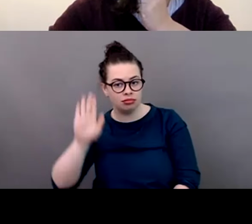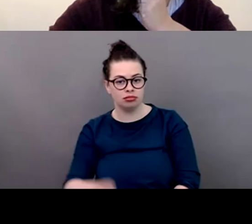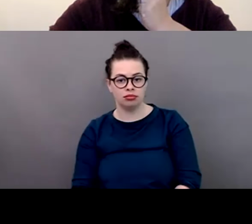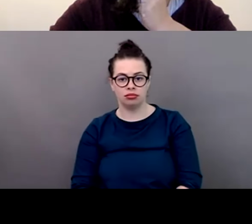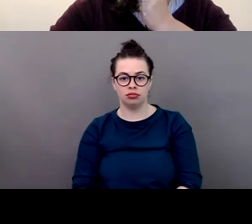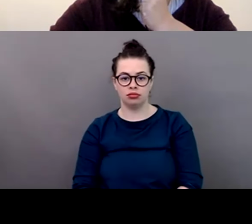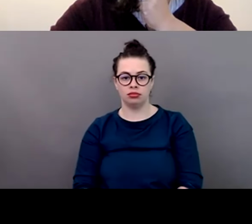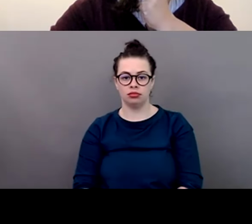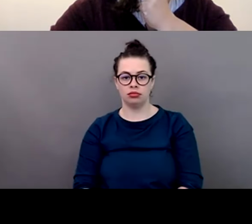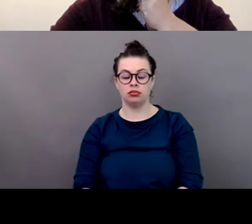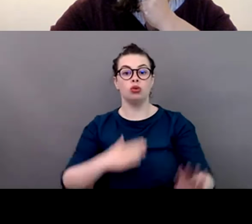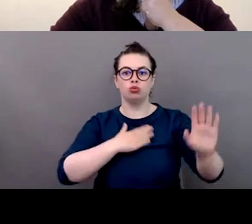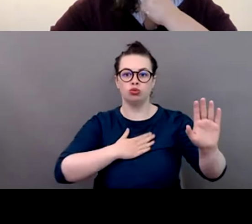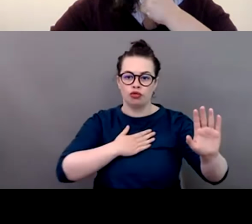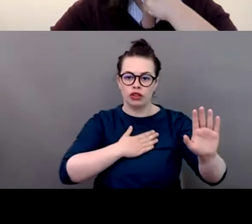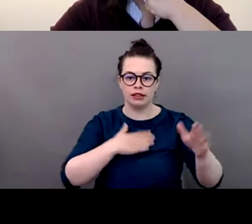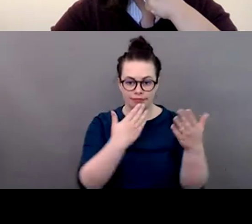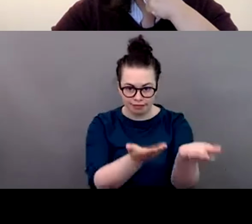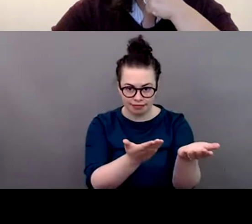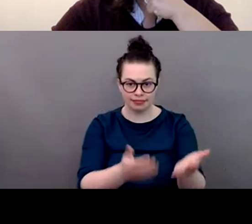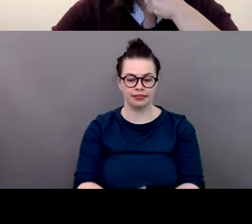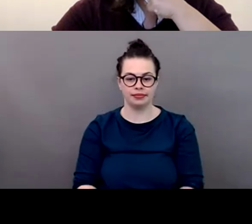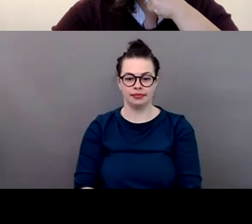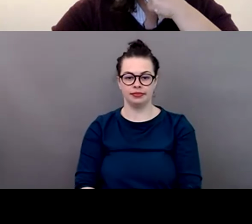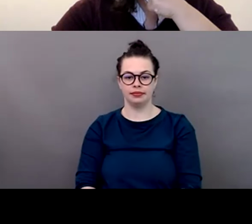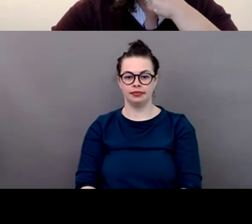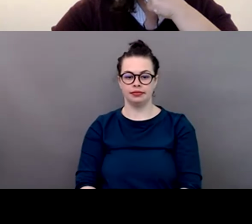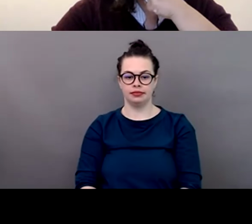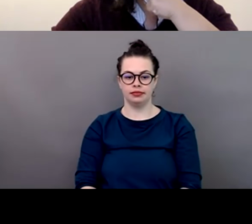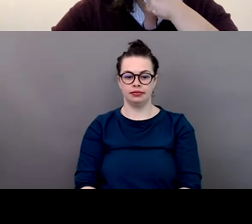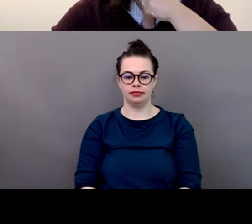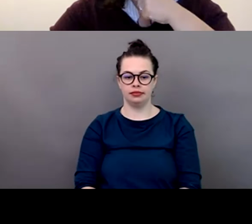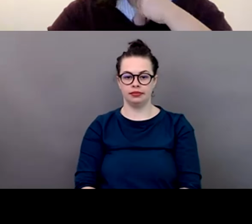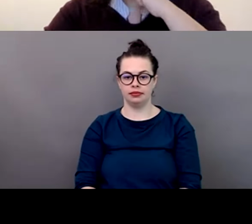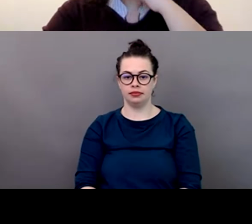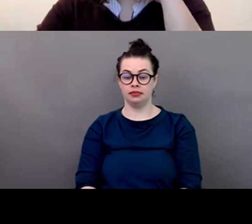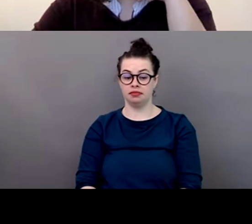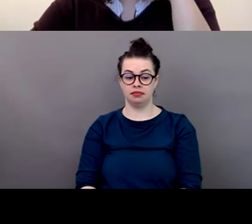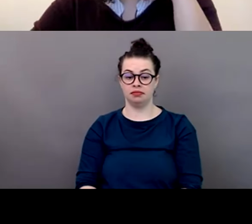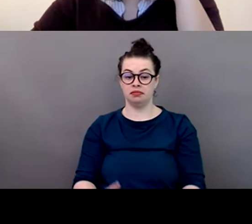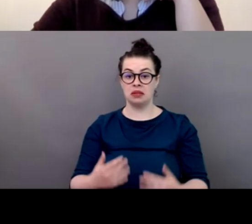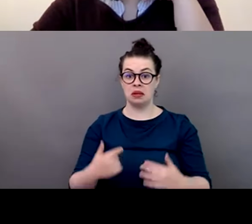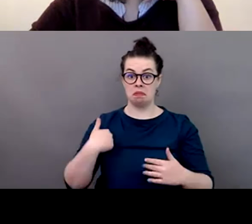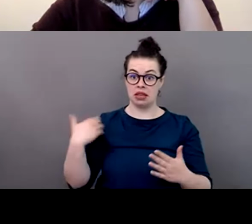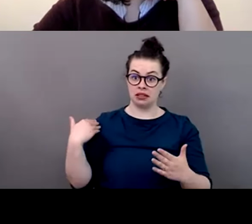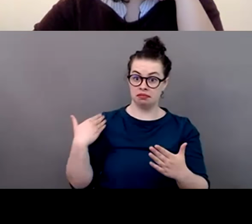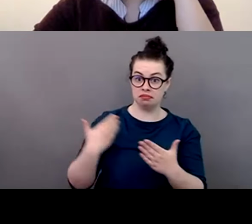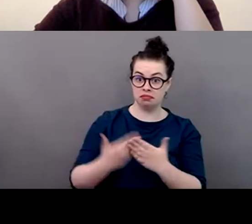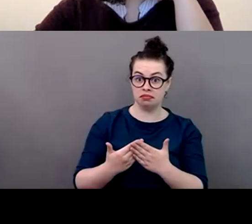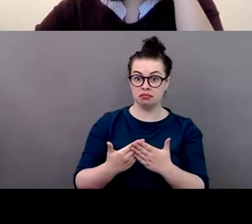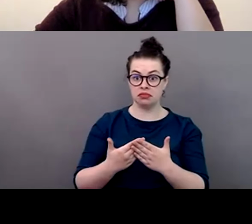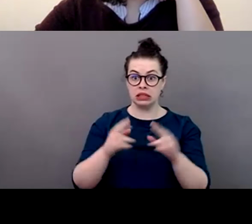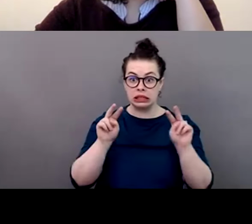Theresia has her hand up. Oh, sorry. Yeah. Well, I was saying that I haven't seen a shadow report yet by an individual person, but it's of